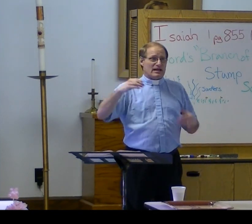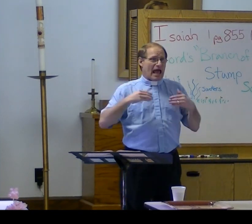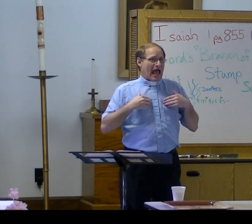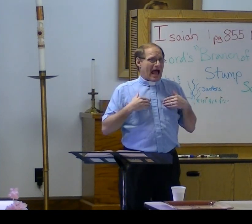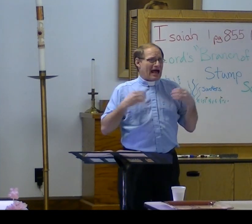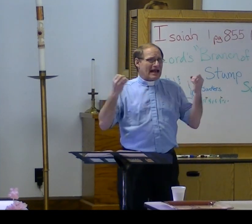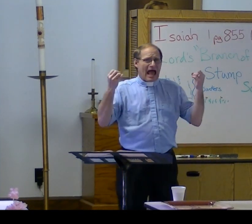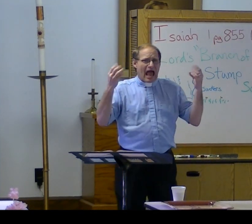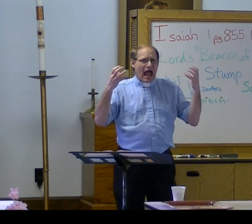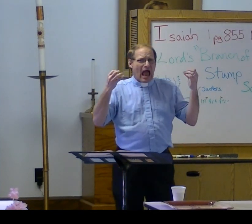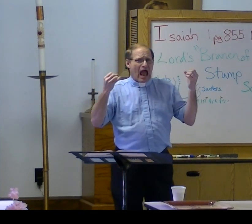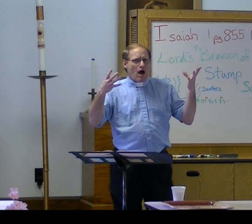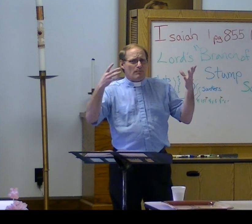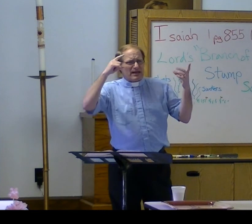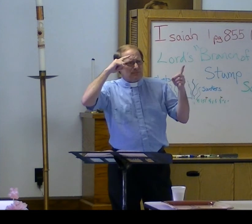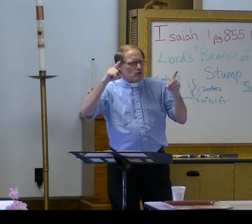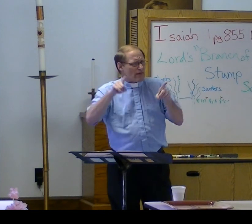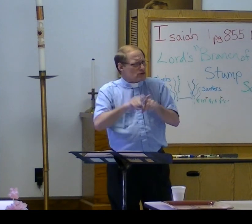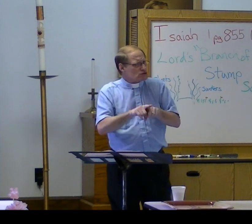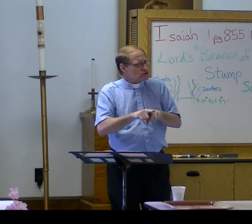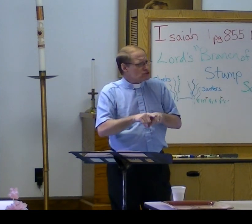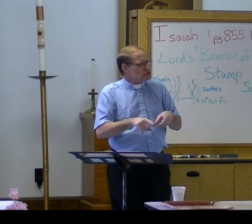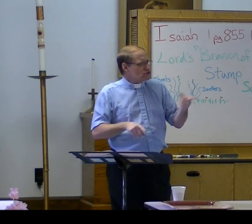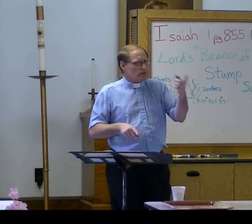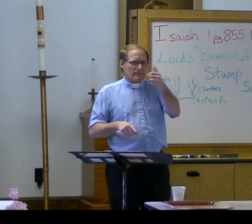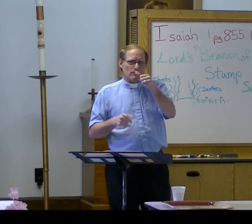David had how many brothers? Do you remember?